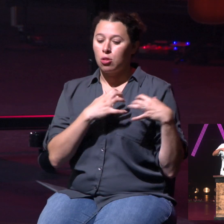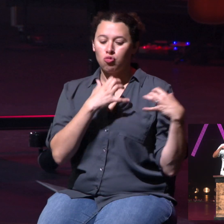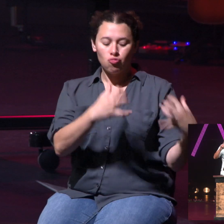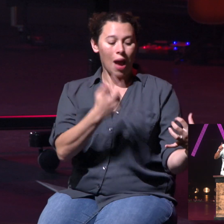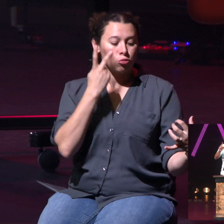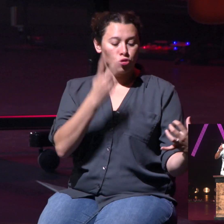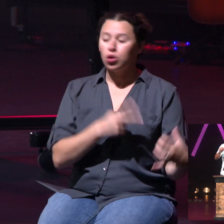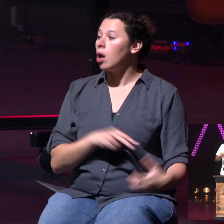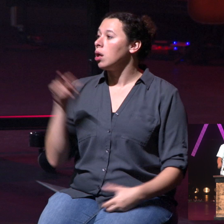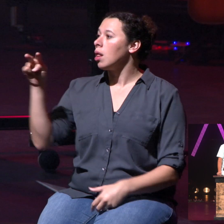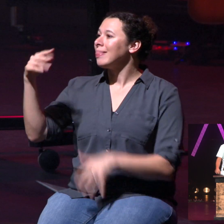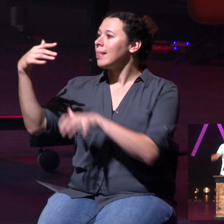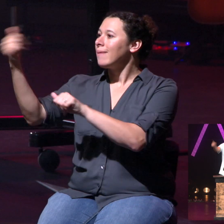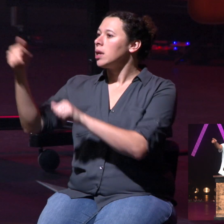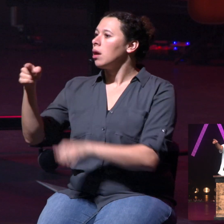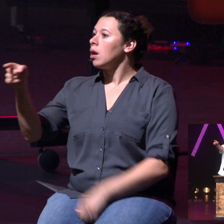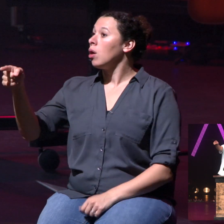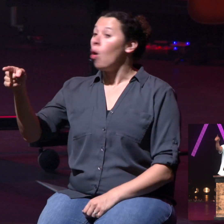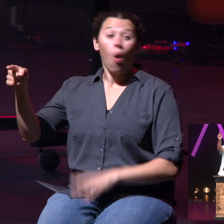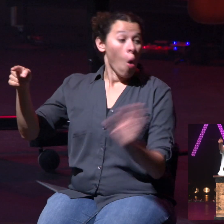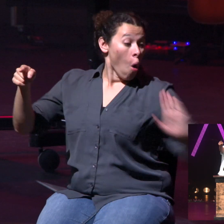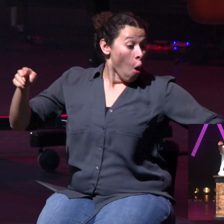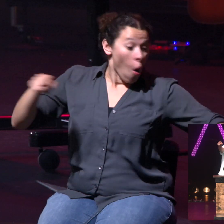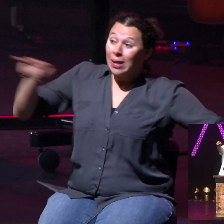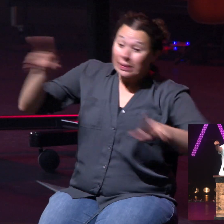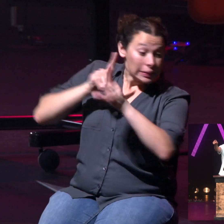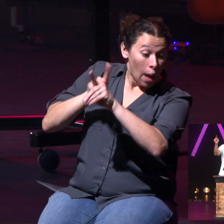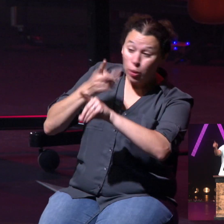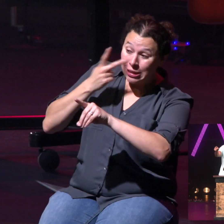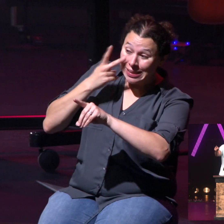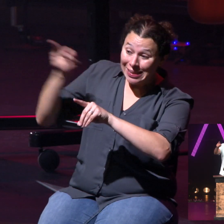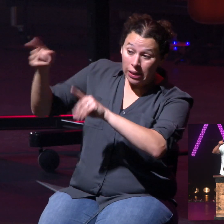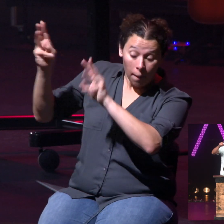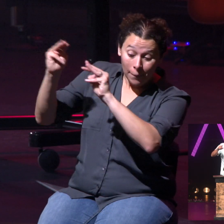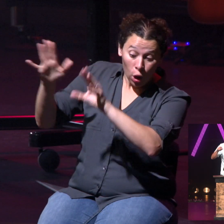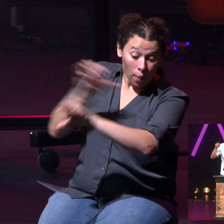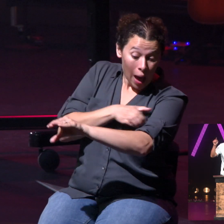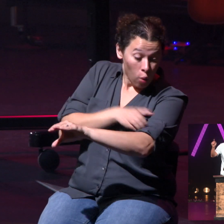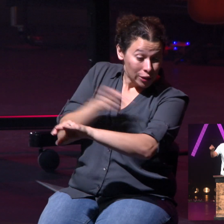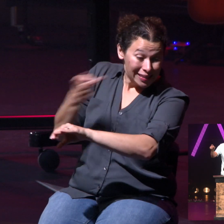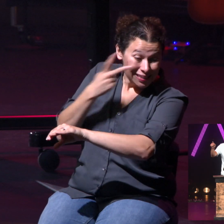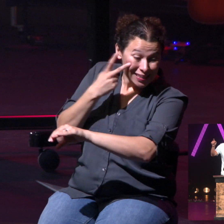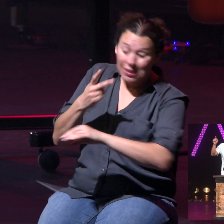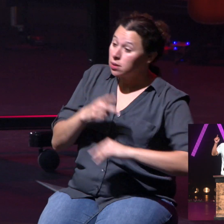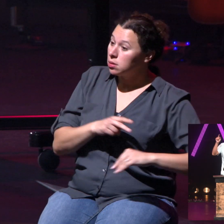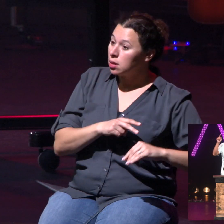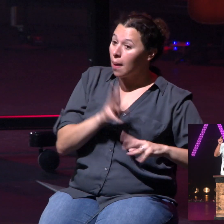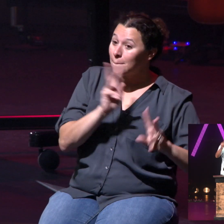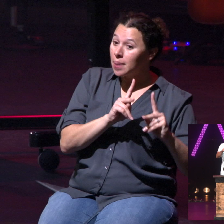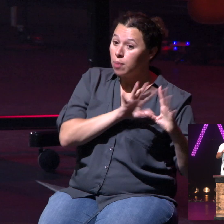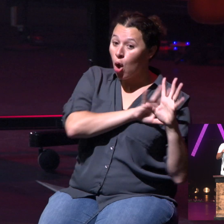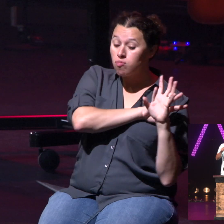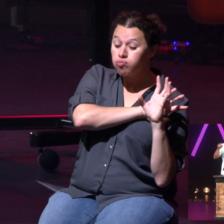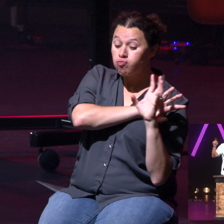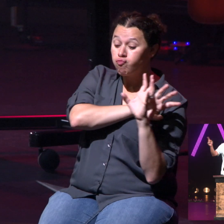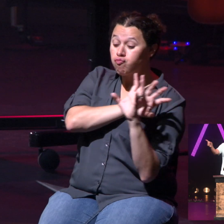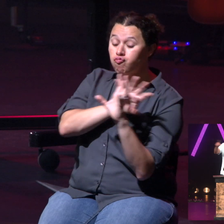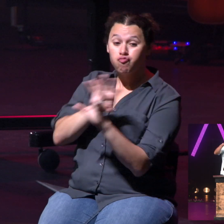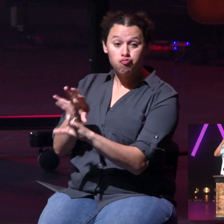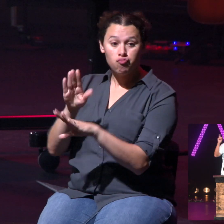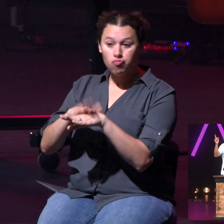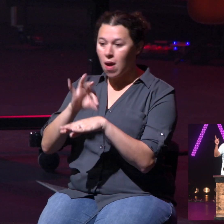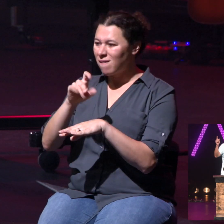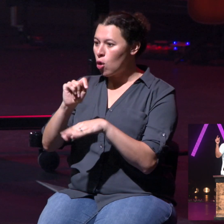going and recognized them. Those are the disciples. Those are the people who have the miracle power. It says, and they ran there on foot from all